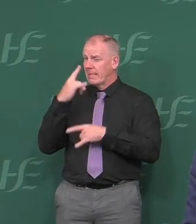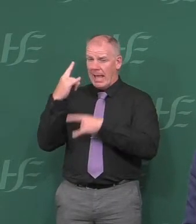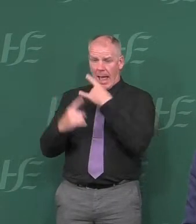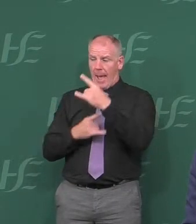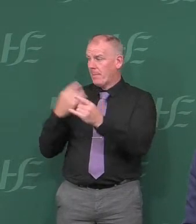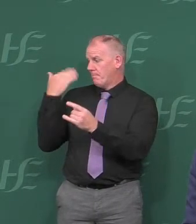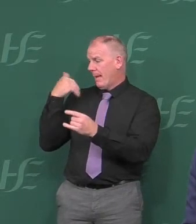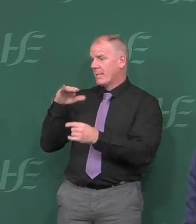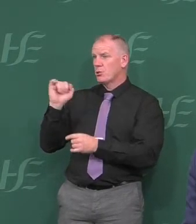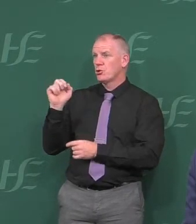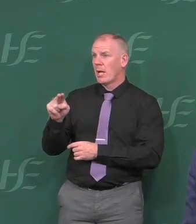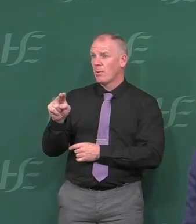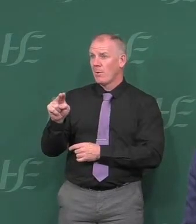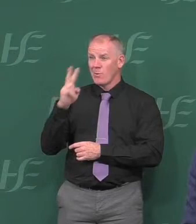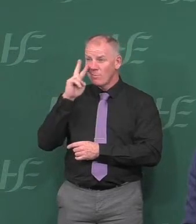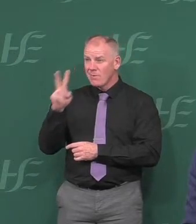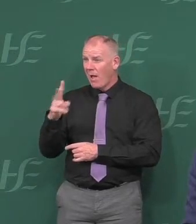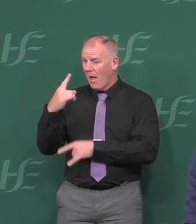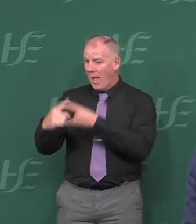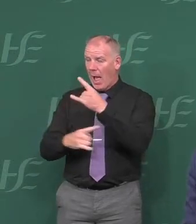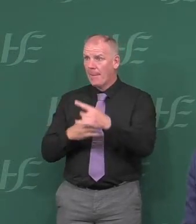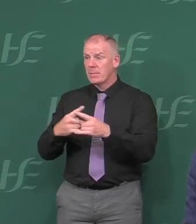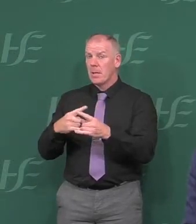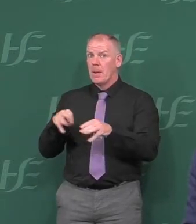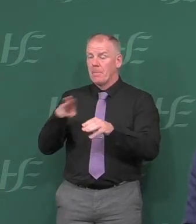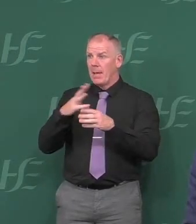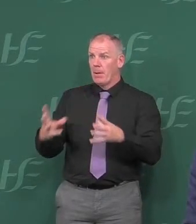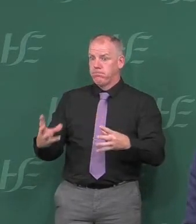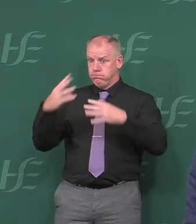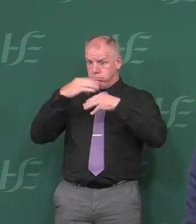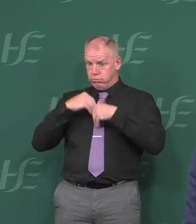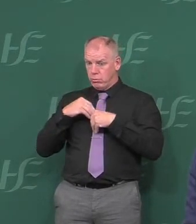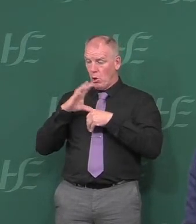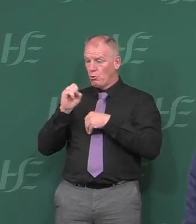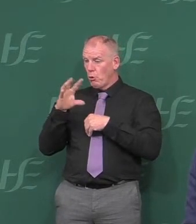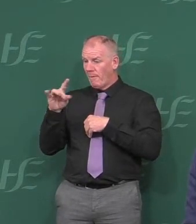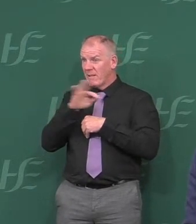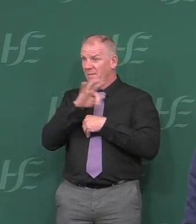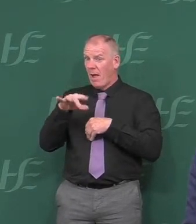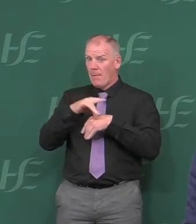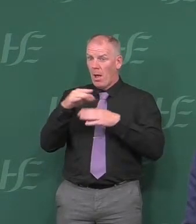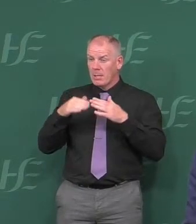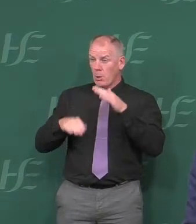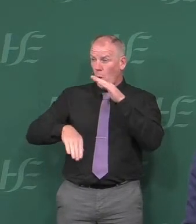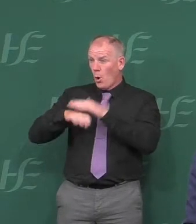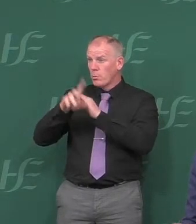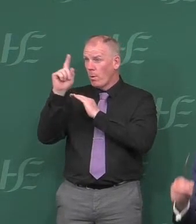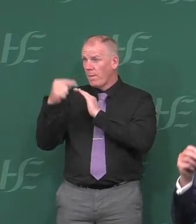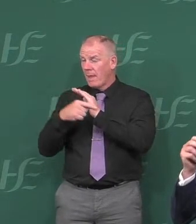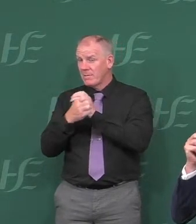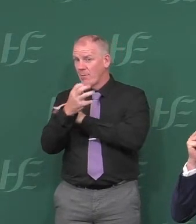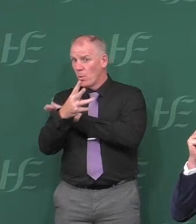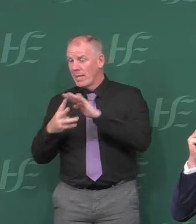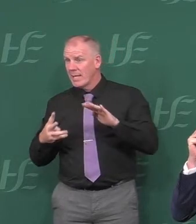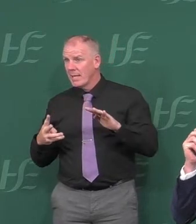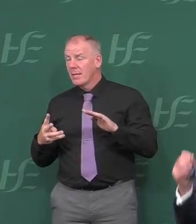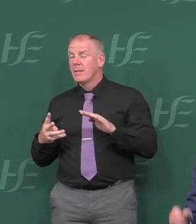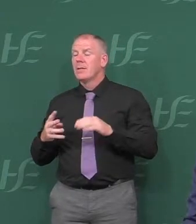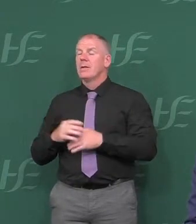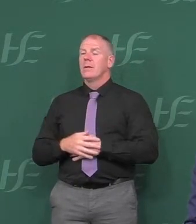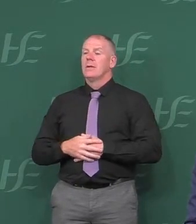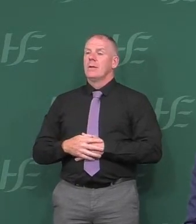in January, when the levels of hospital-acquired COVID reached as high as 1,000 per week. So what we